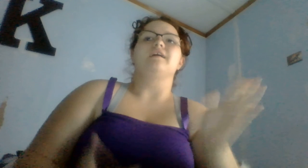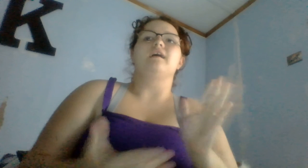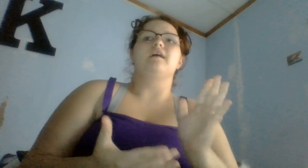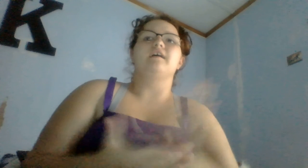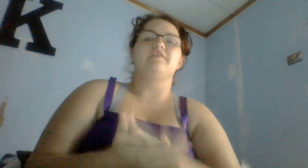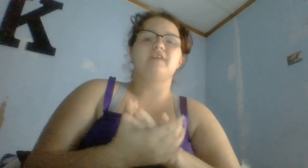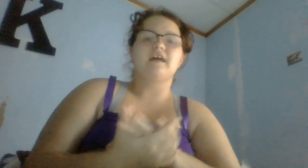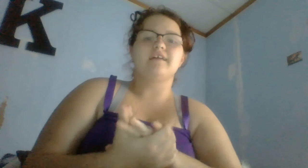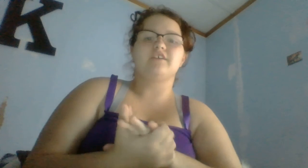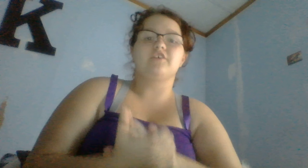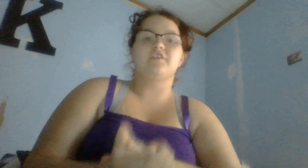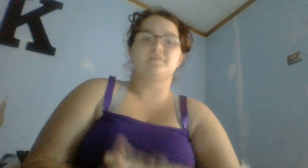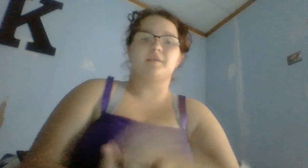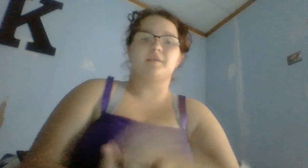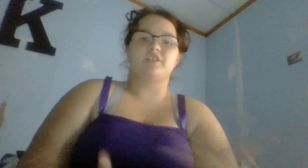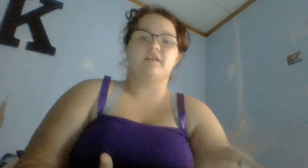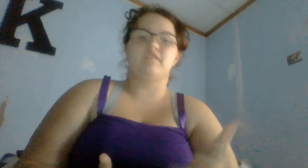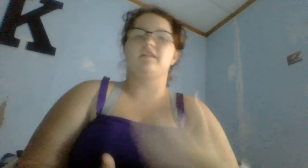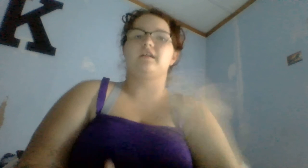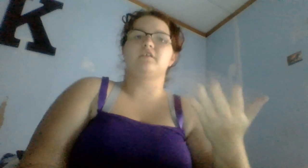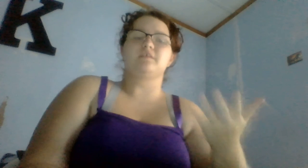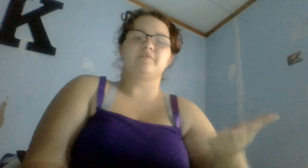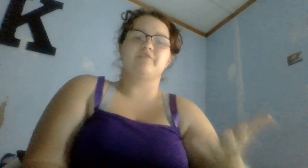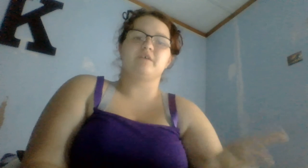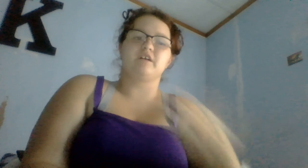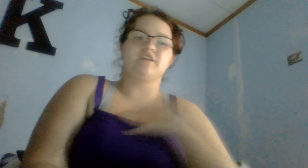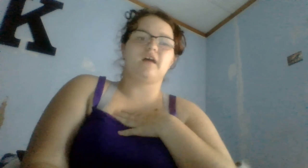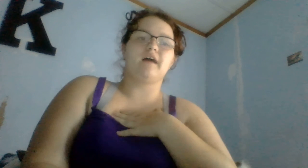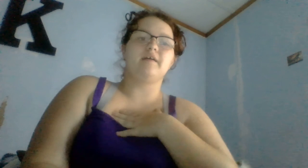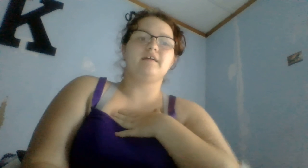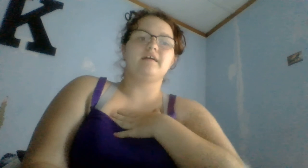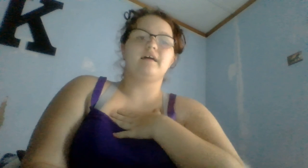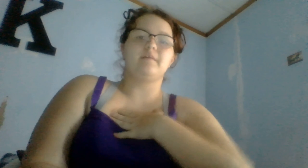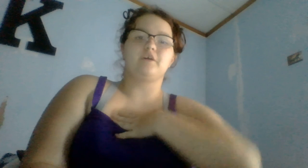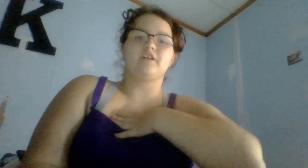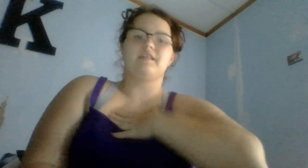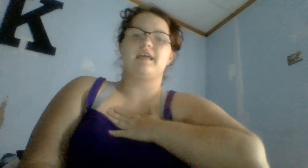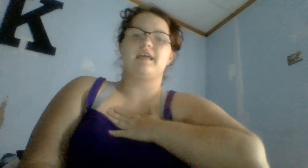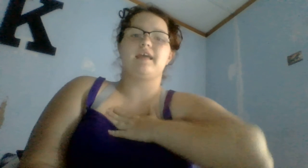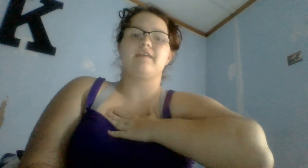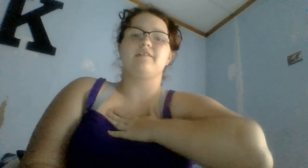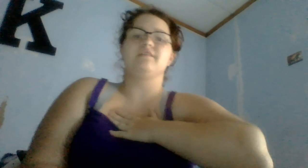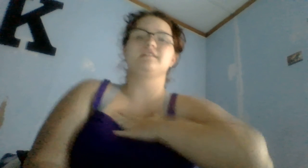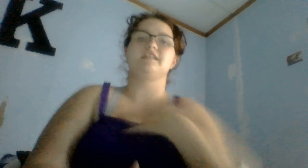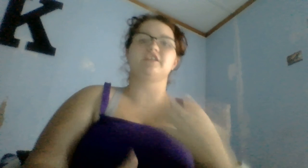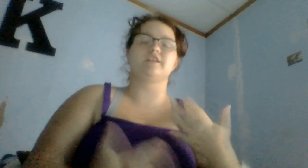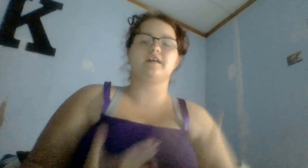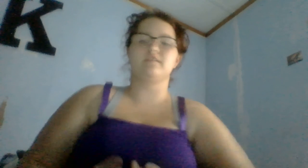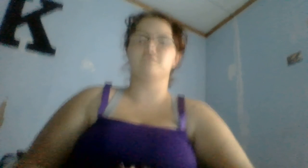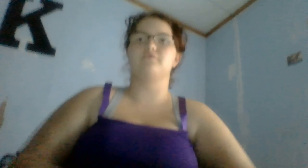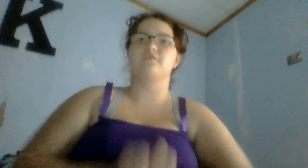uh if you guys are new to my channel and i know some of you are i am currently a senior in high school